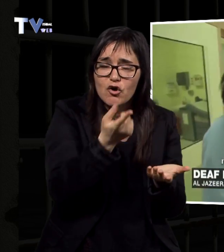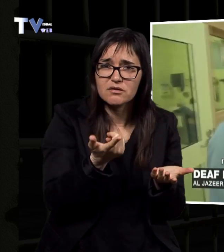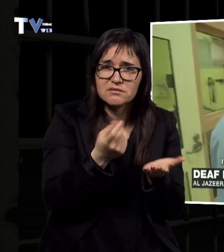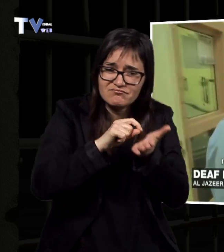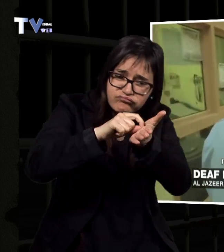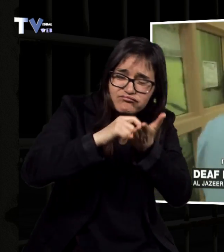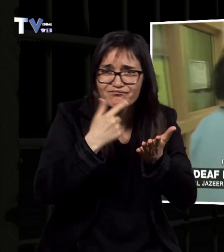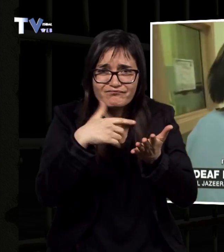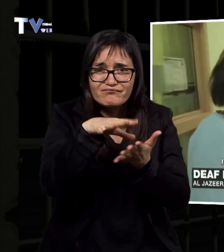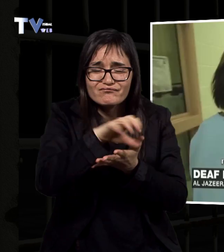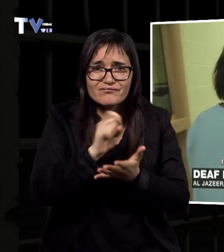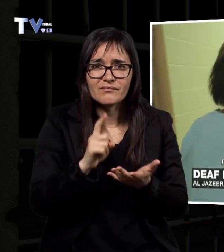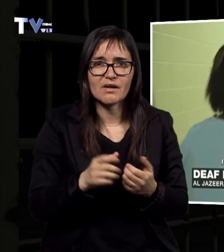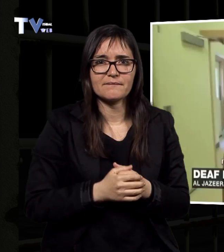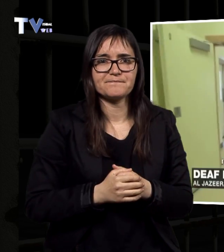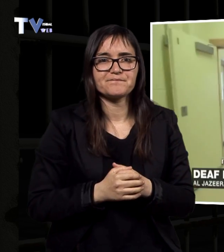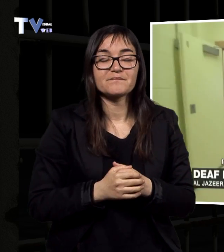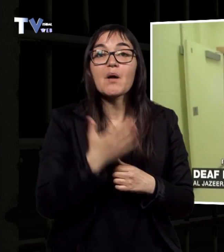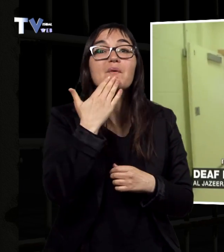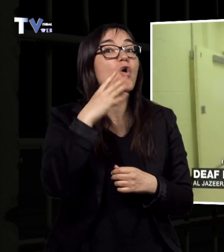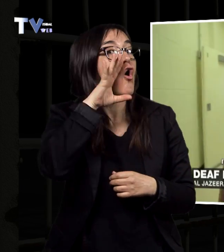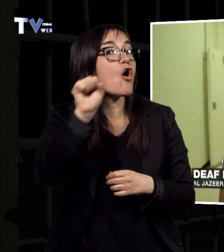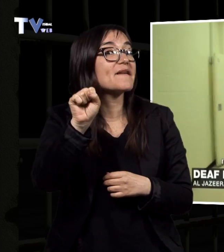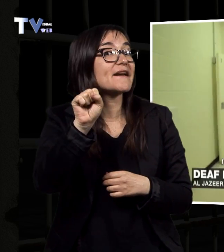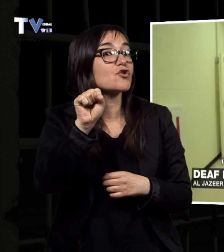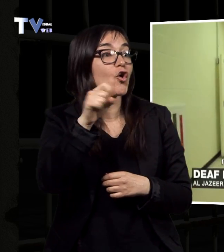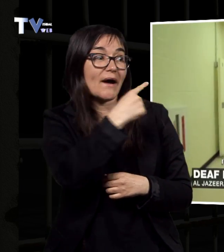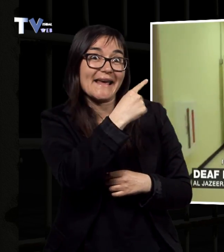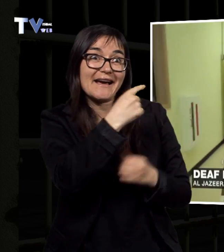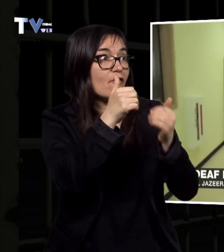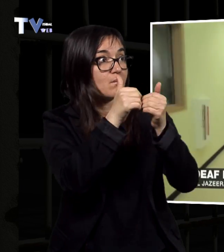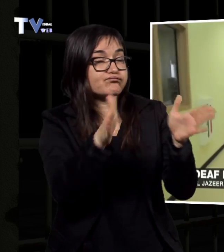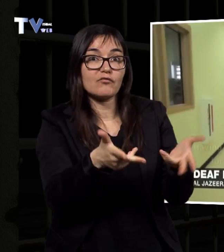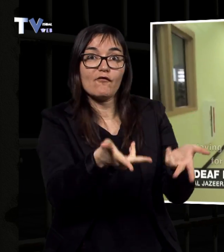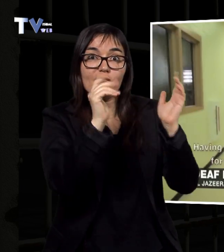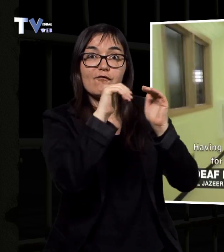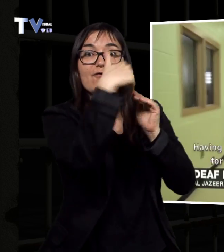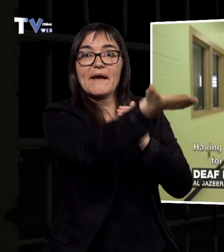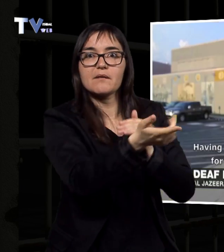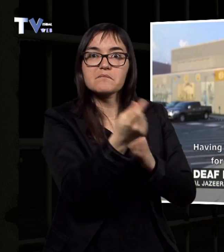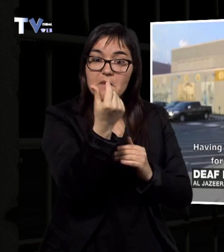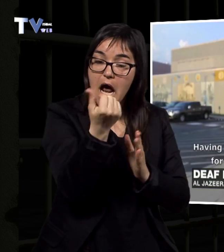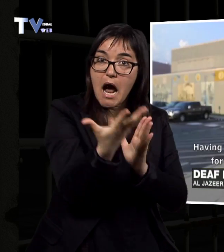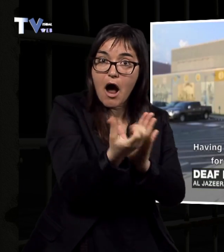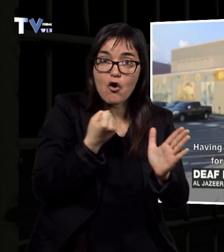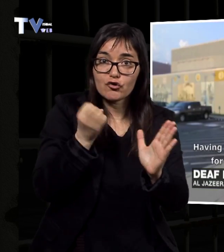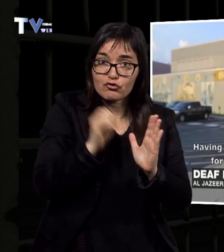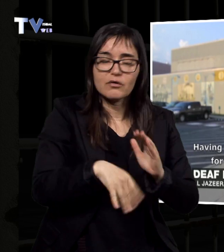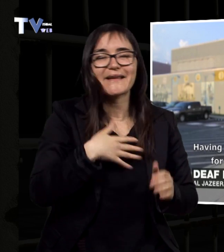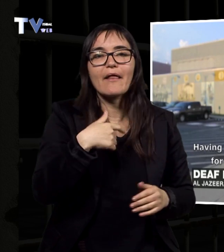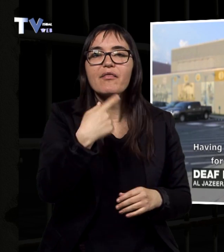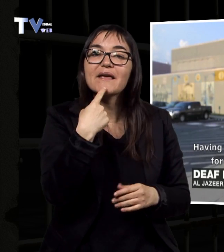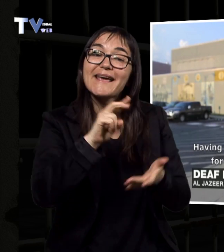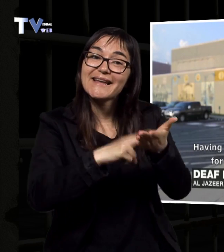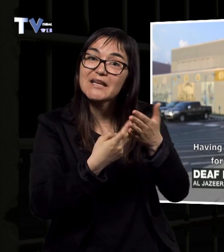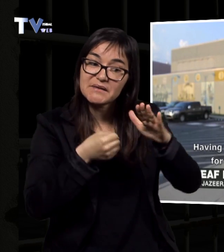It would actually save the state money to get her out of jail sooner. Having a sign language interpreter provided for her